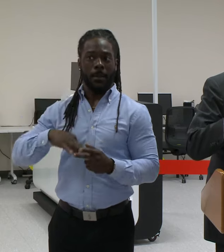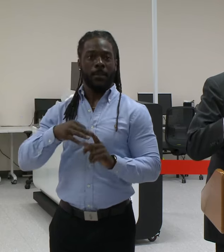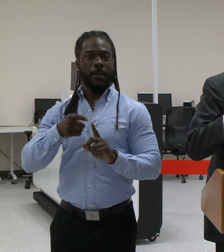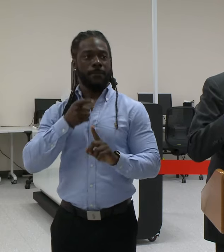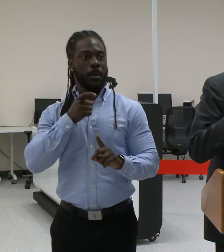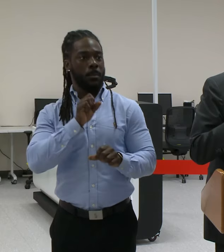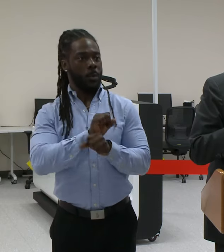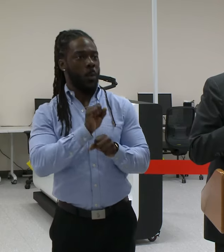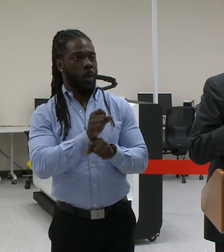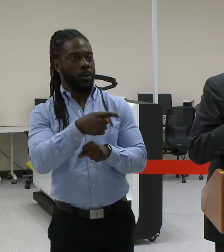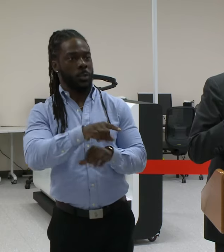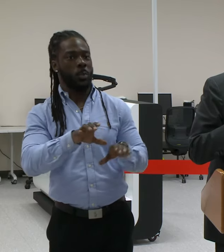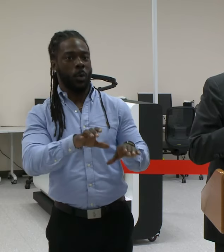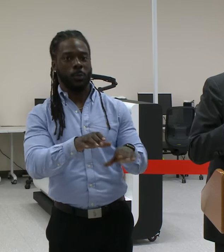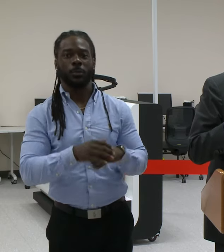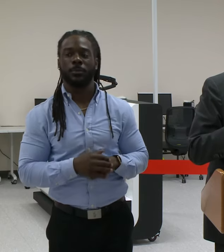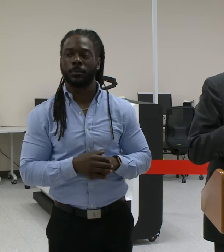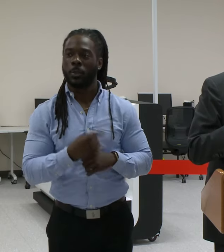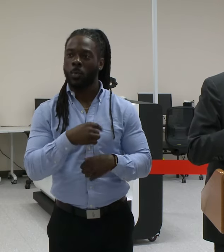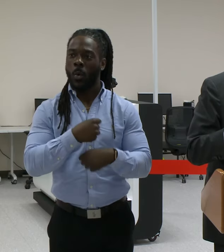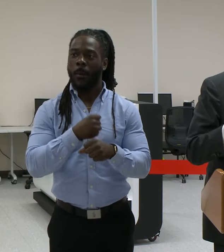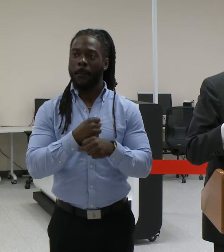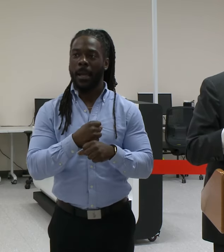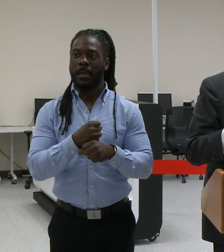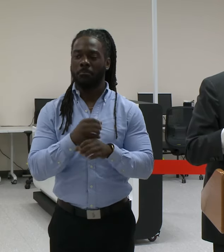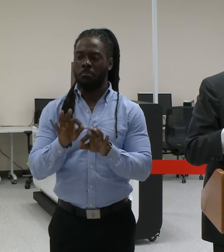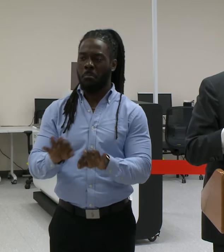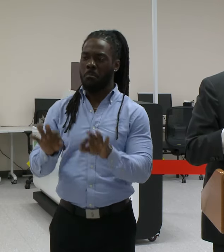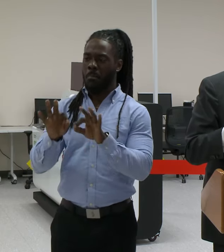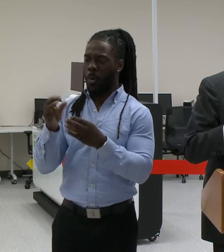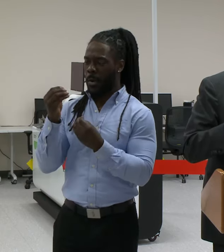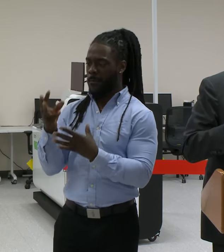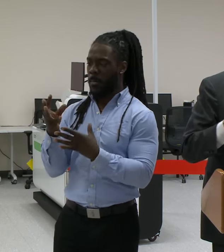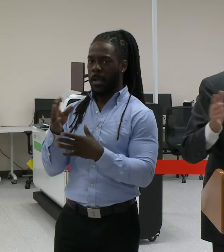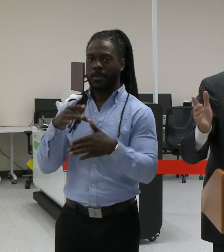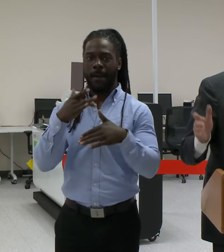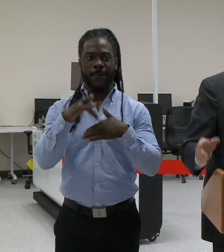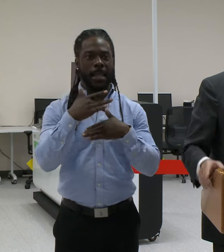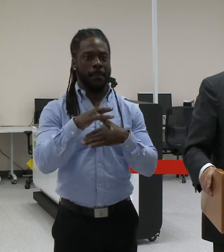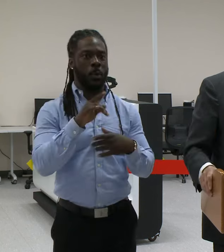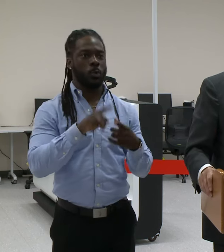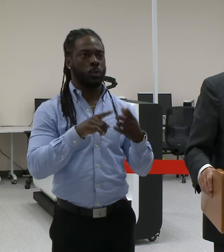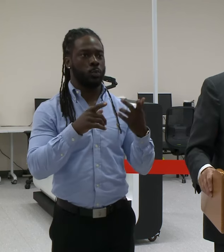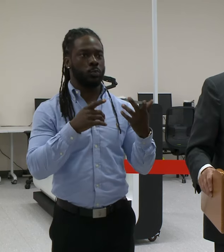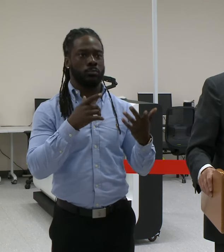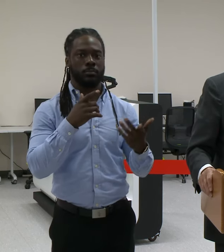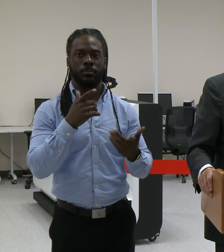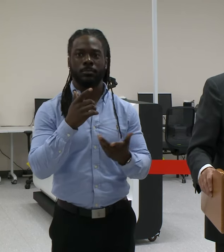the fact that you make critical information available to literally